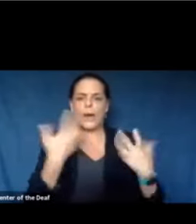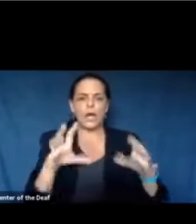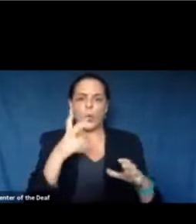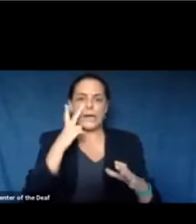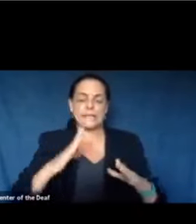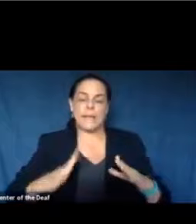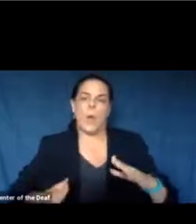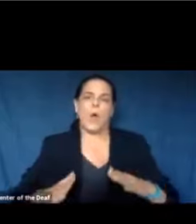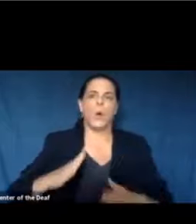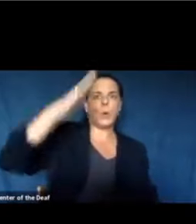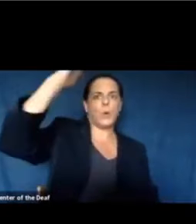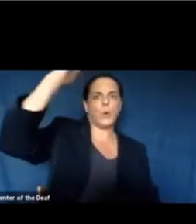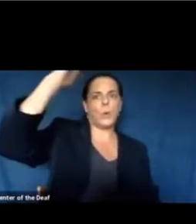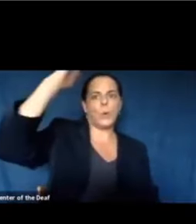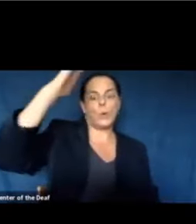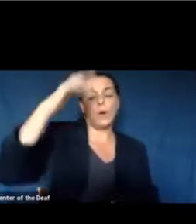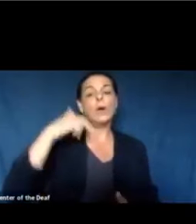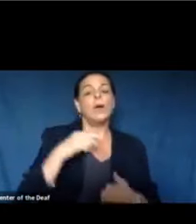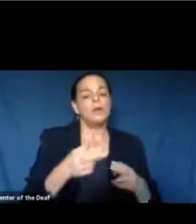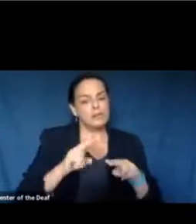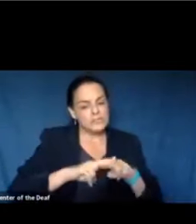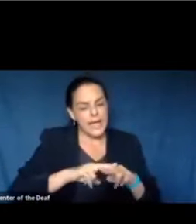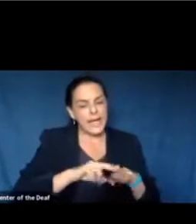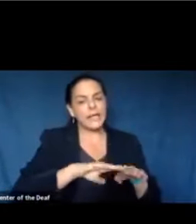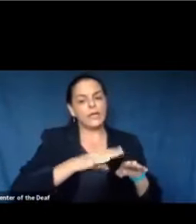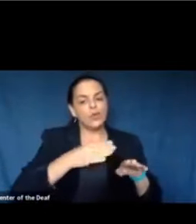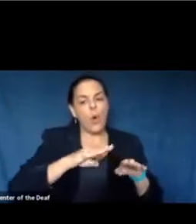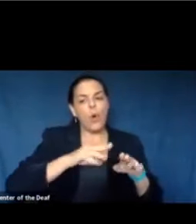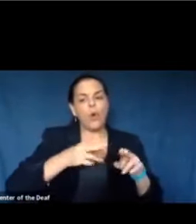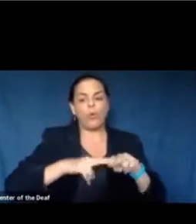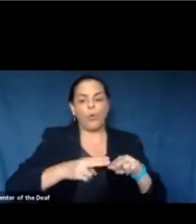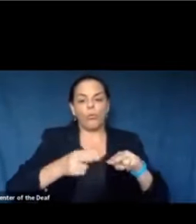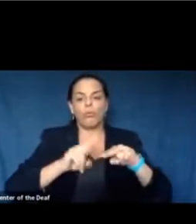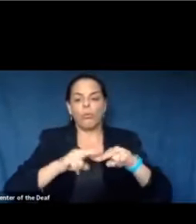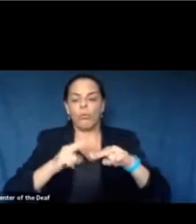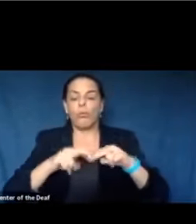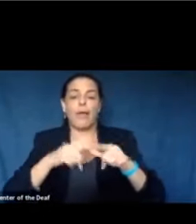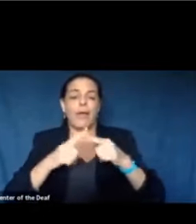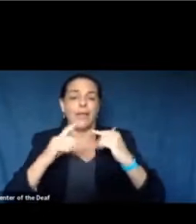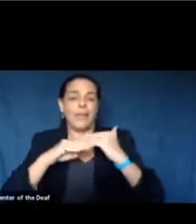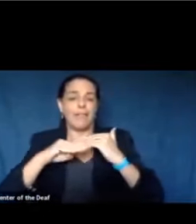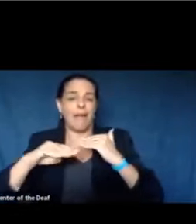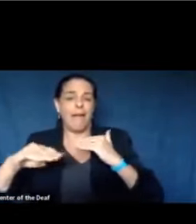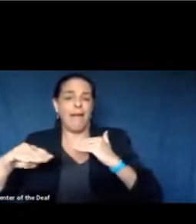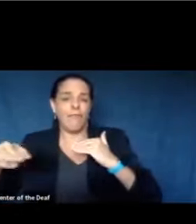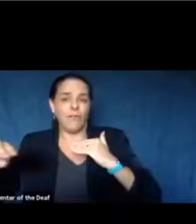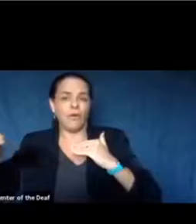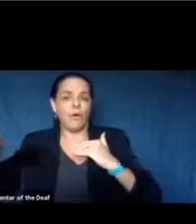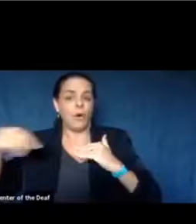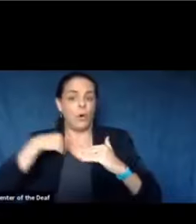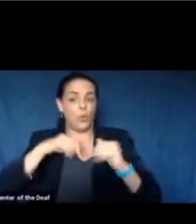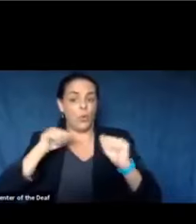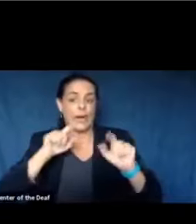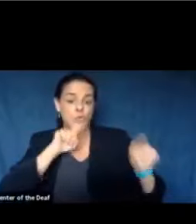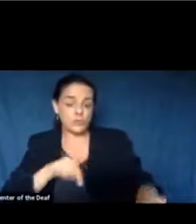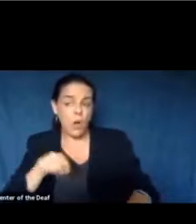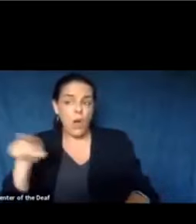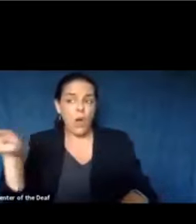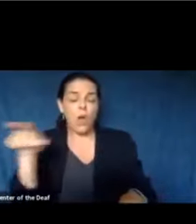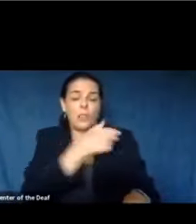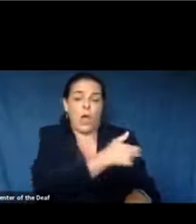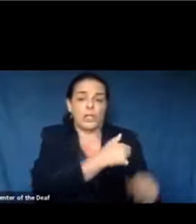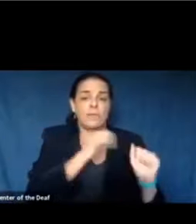So steady growth that levels out quickly and maintains where we can all respond and the hospitals can